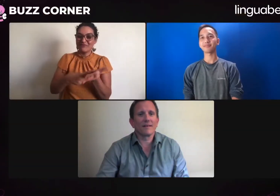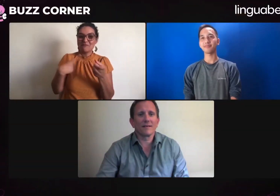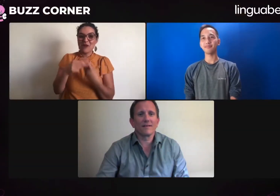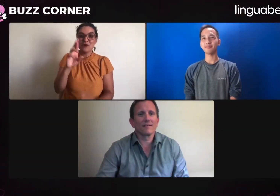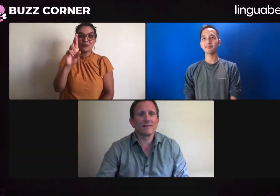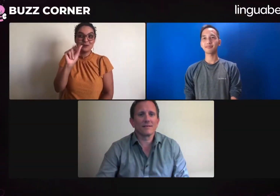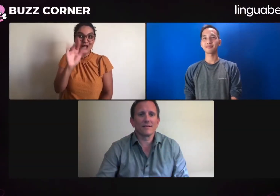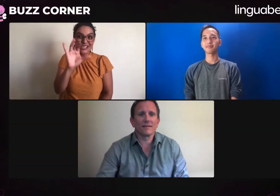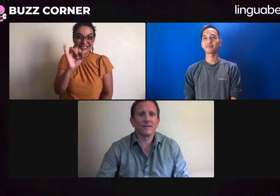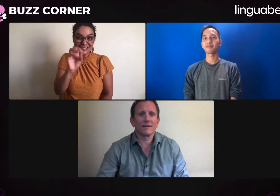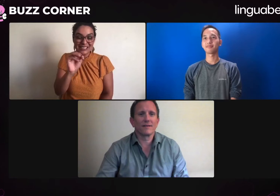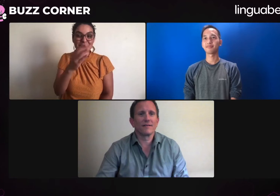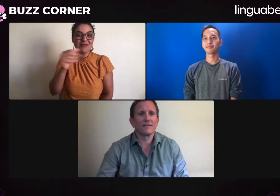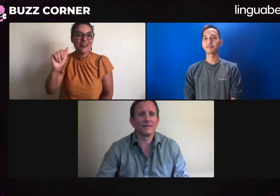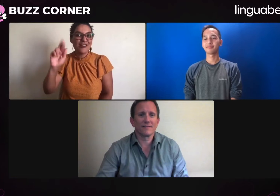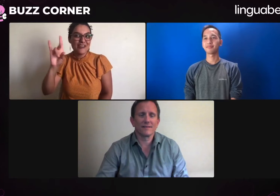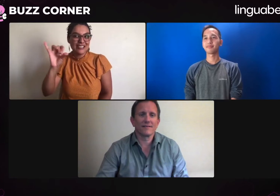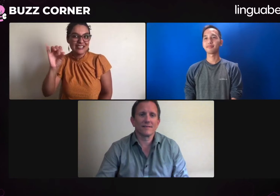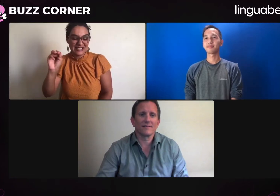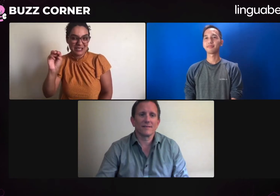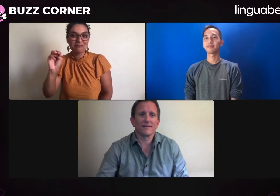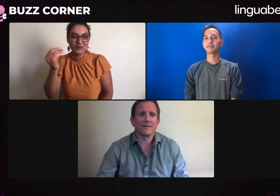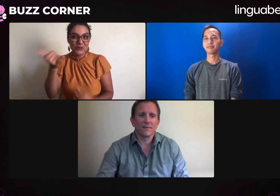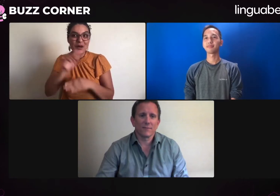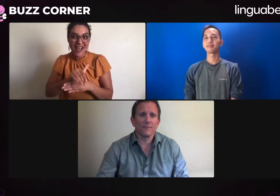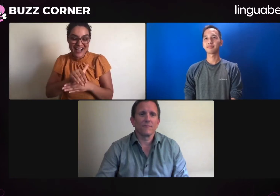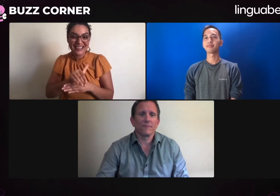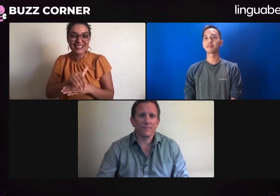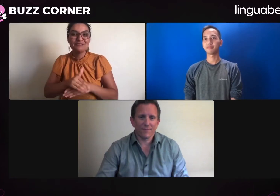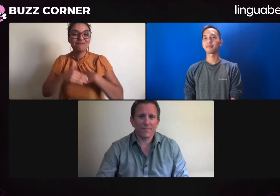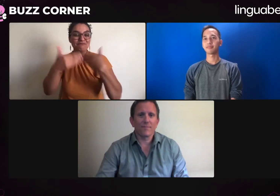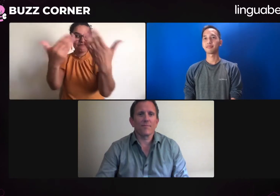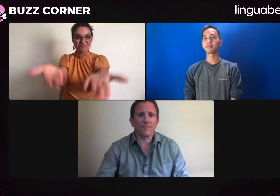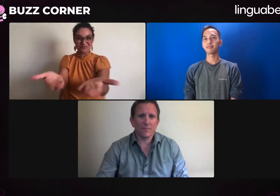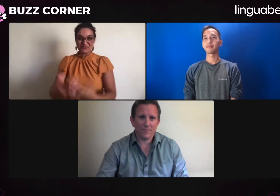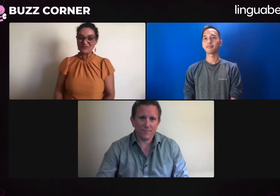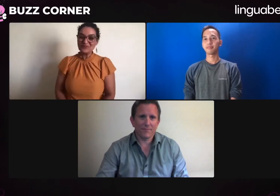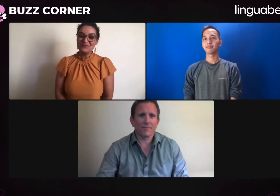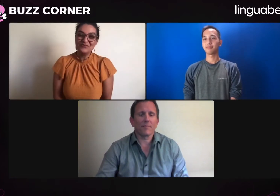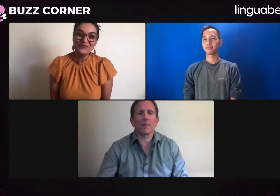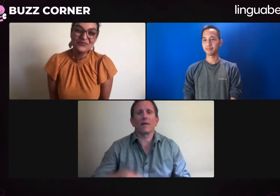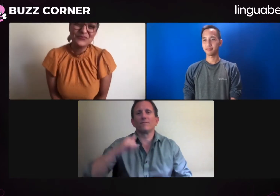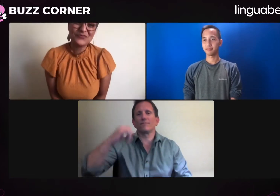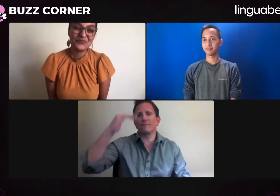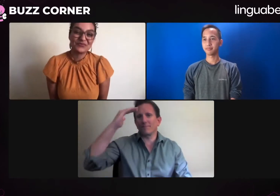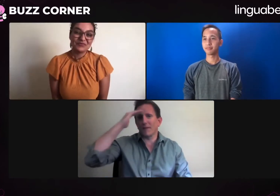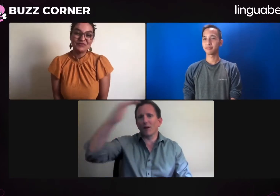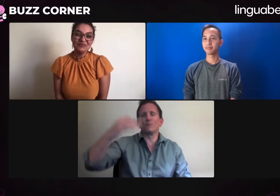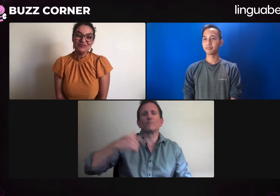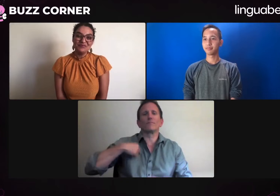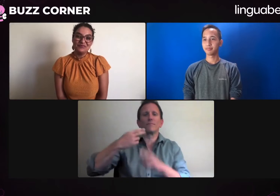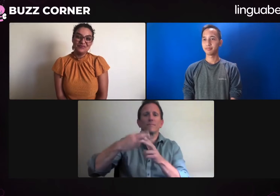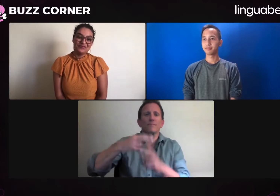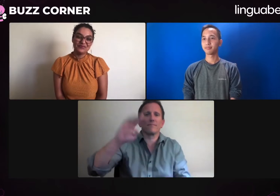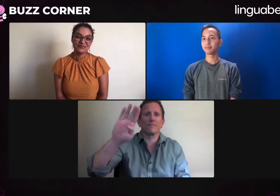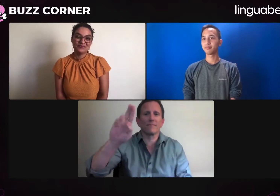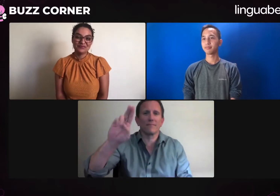is my sign name, and we're going to talk about racism and Audism in our topics tonight. So take